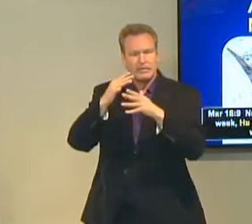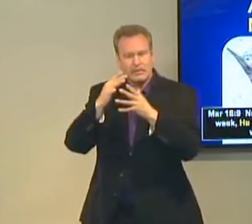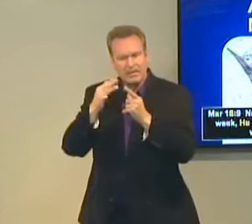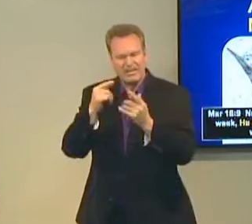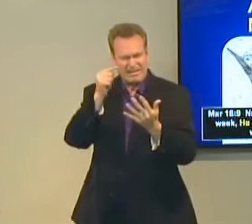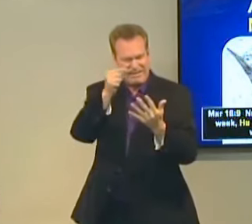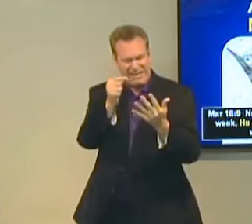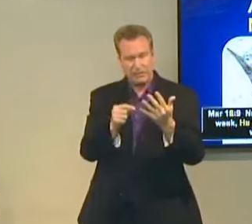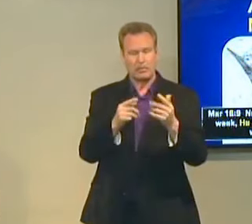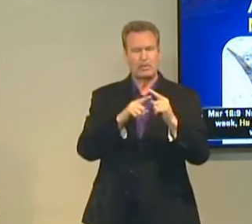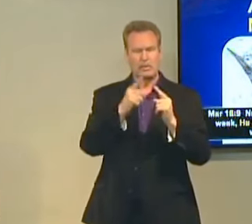oil on the feet of Jesus.